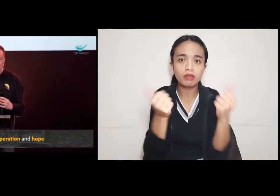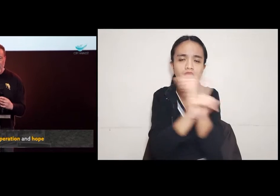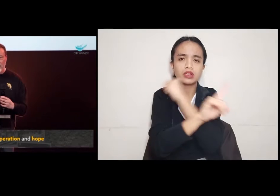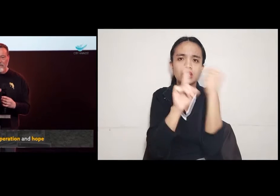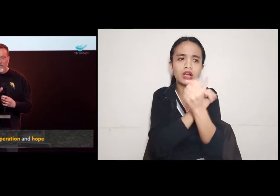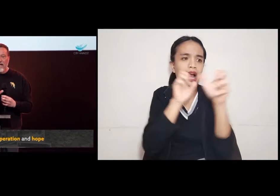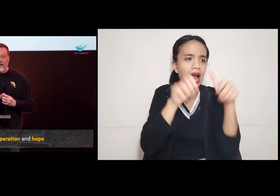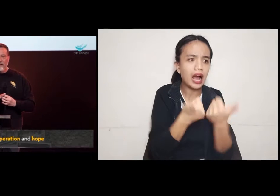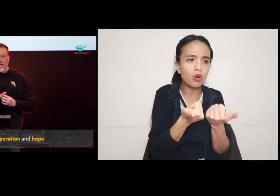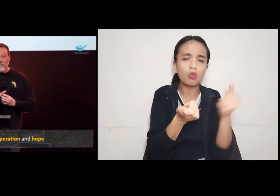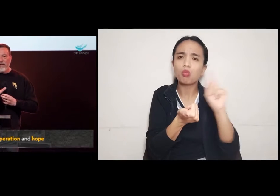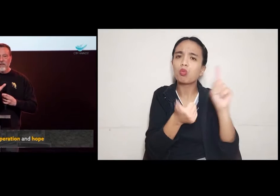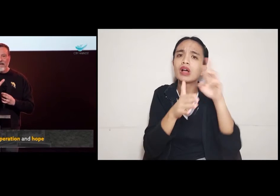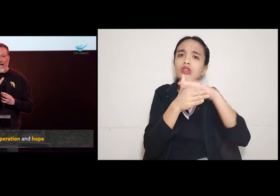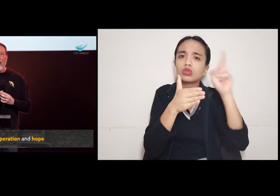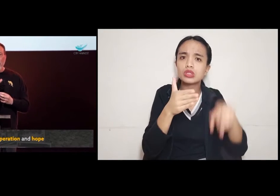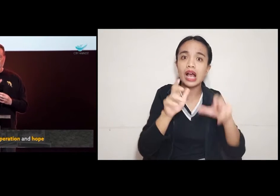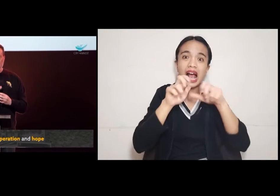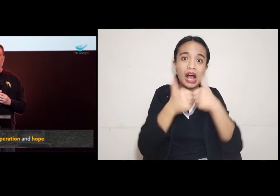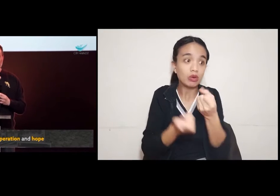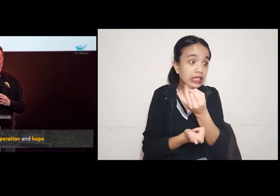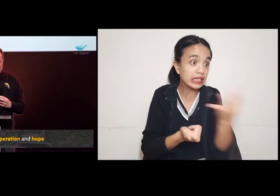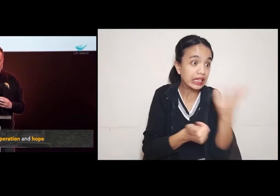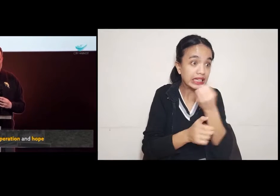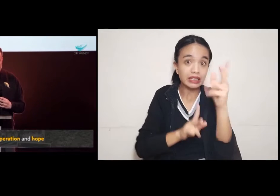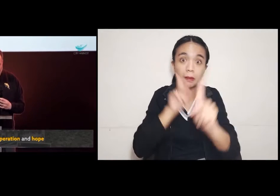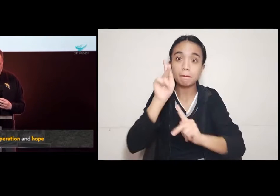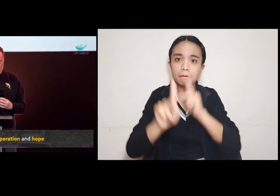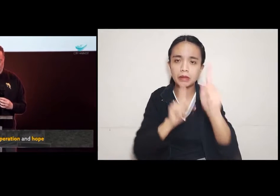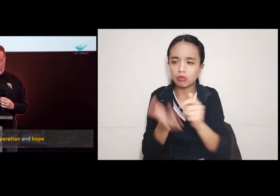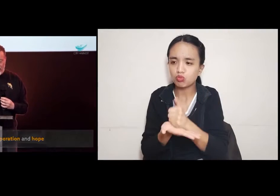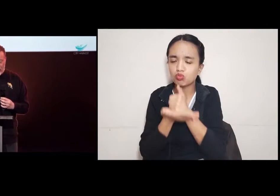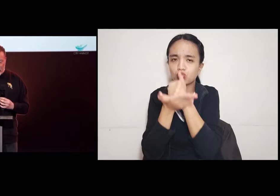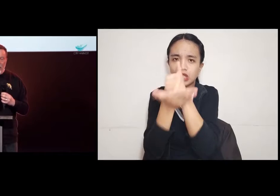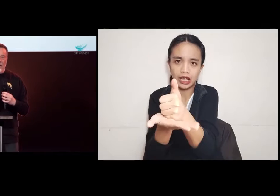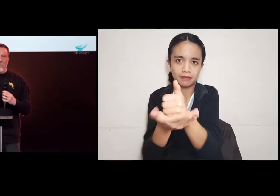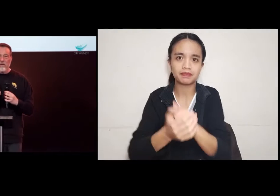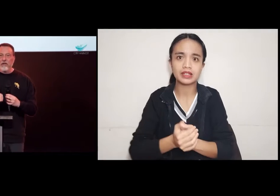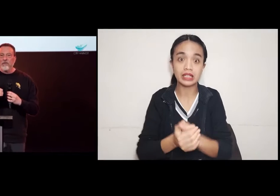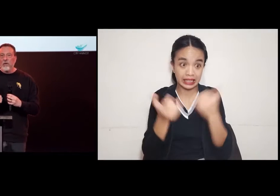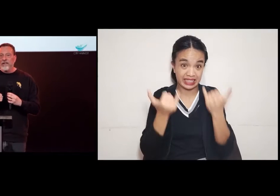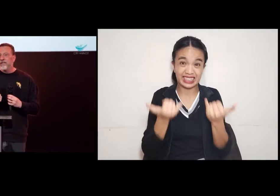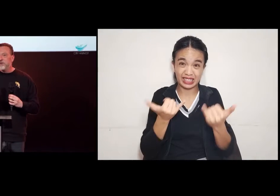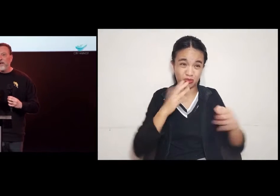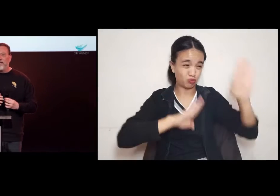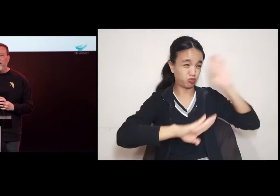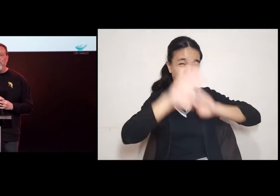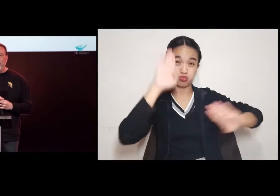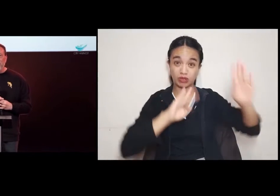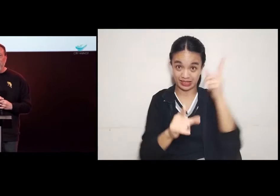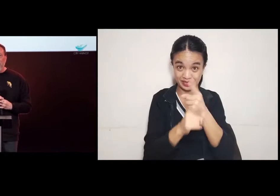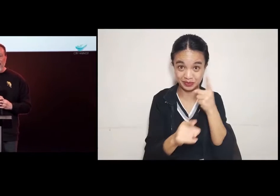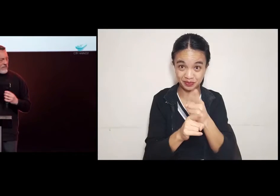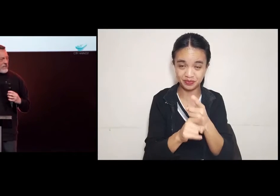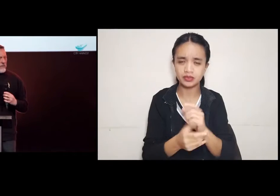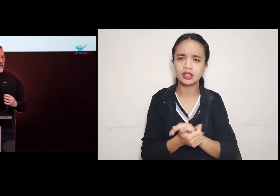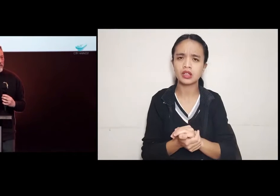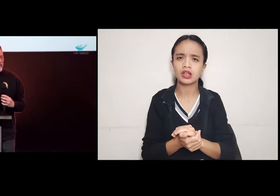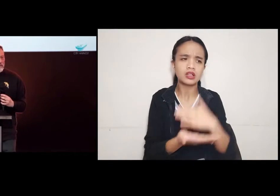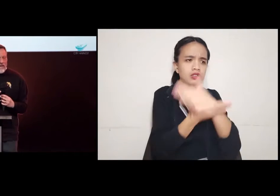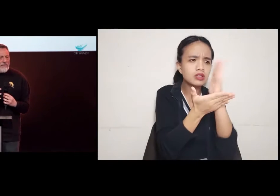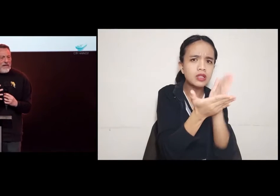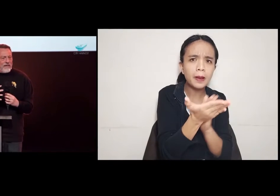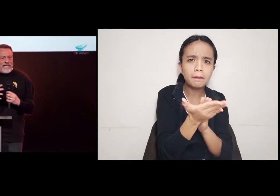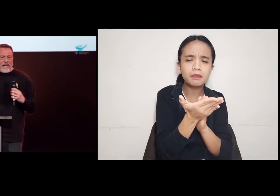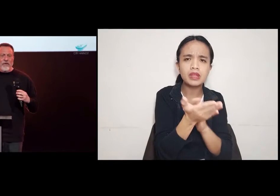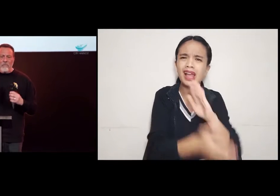the outcome of their lives based on how many people they were able to help. We're in the middle of a crisis right now. And some of